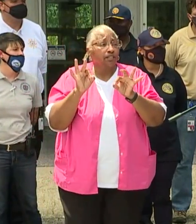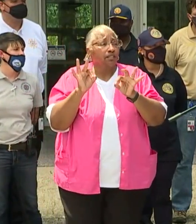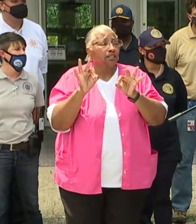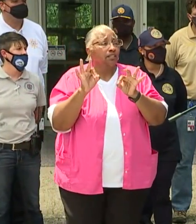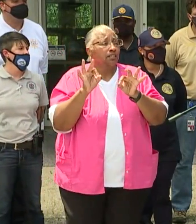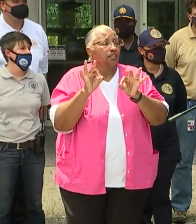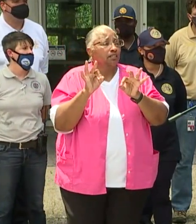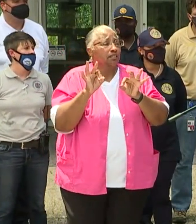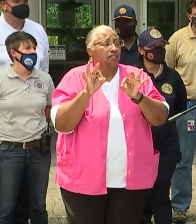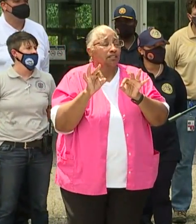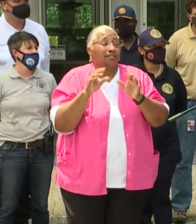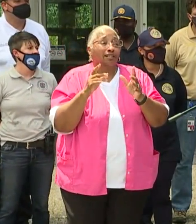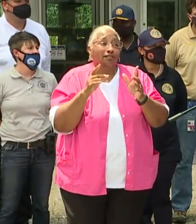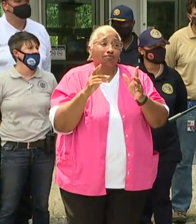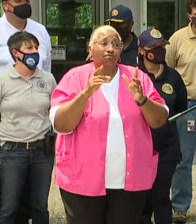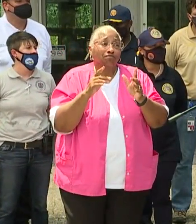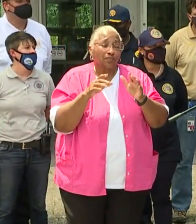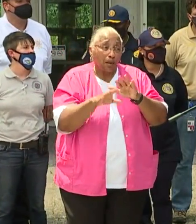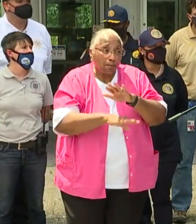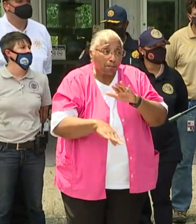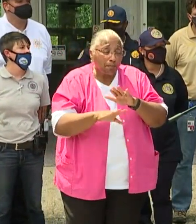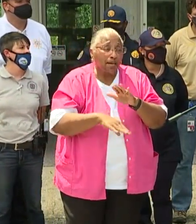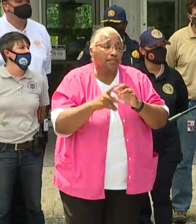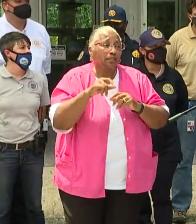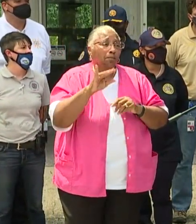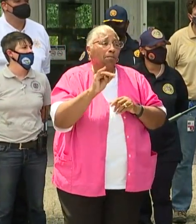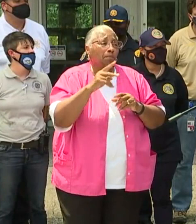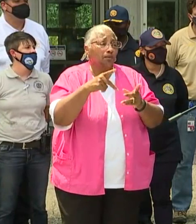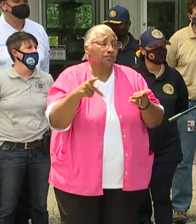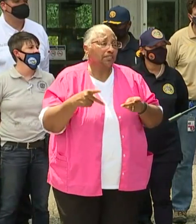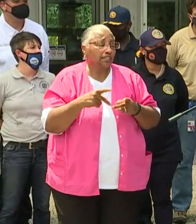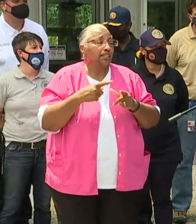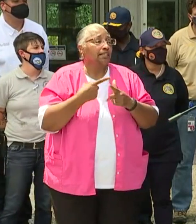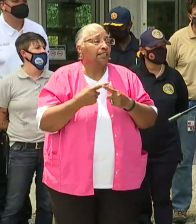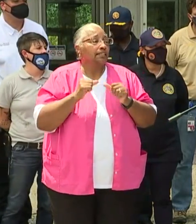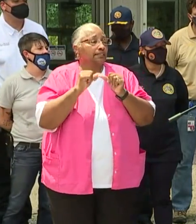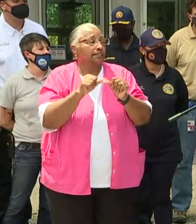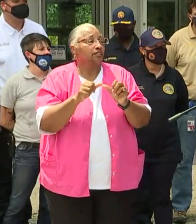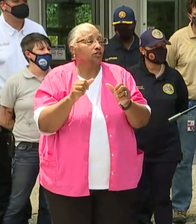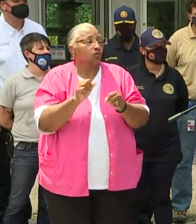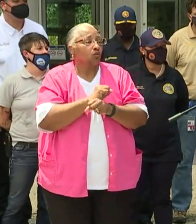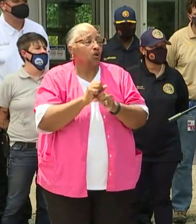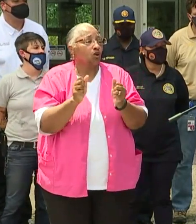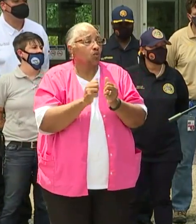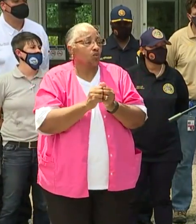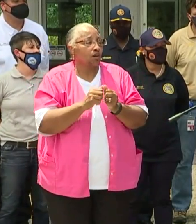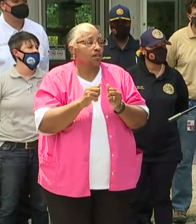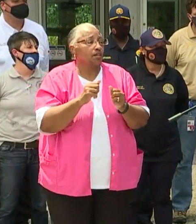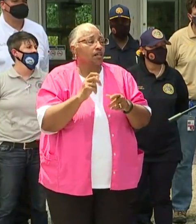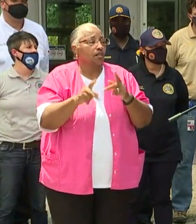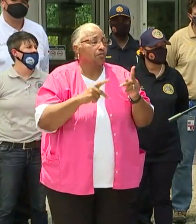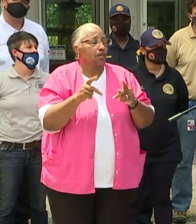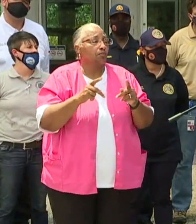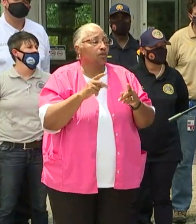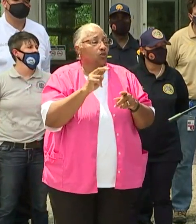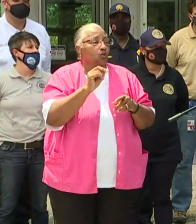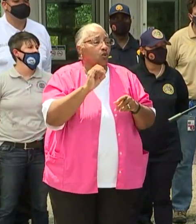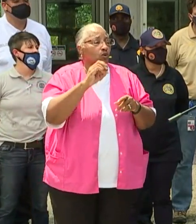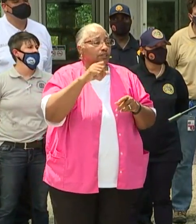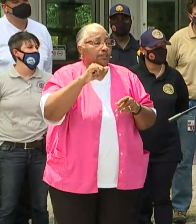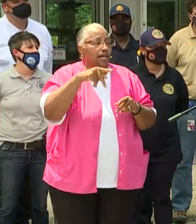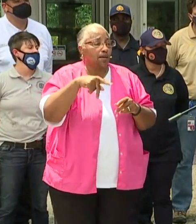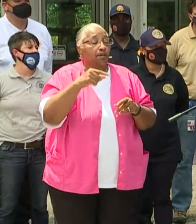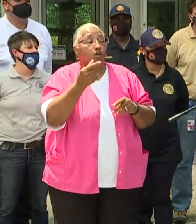pumping stations that we need to operate, and we're going to continue to work with our partners at NOSAP and GOSAP to find more